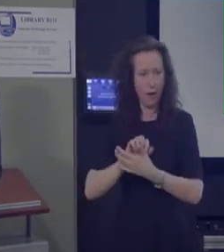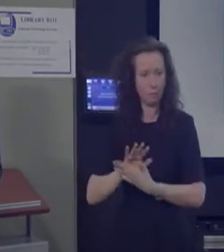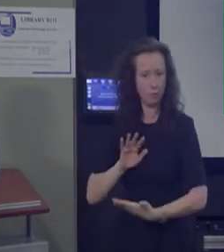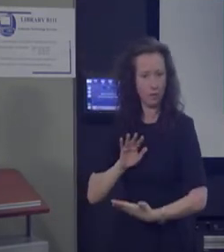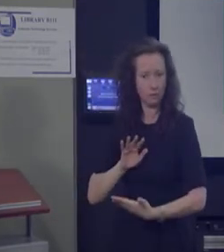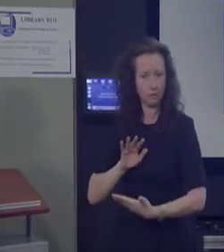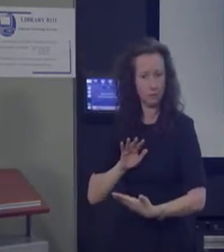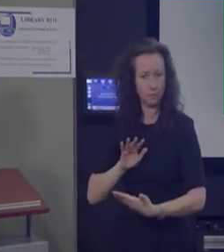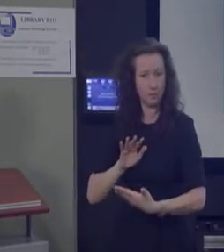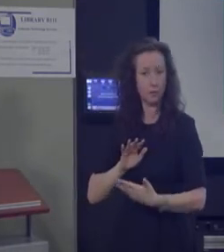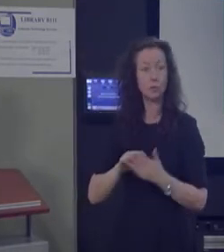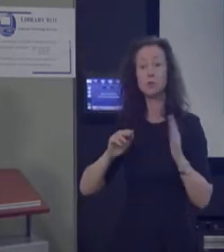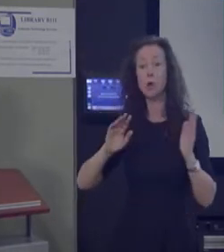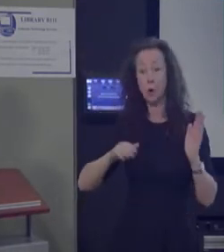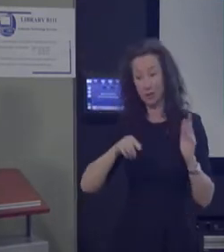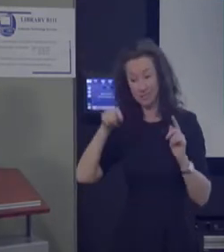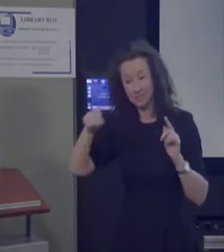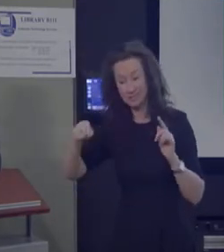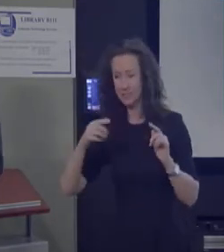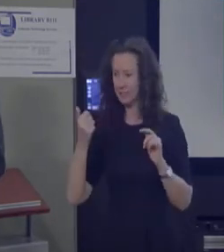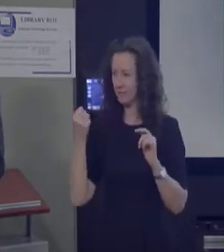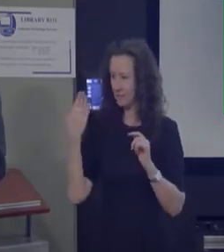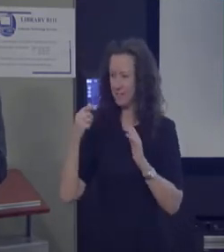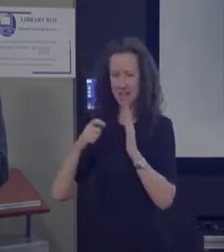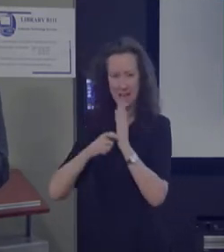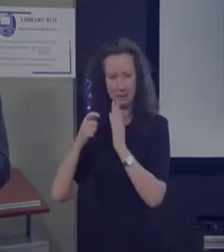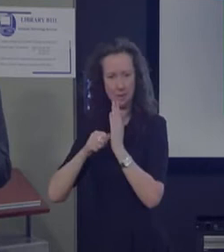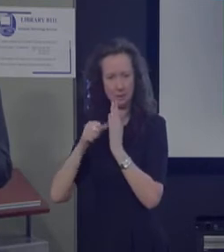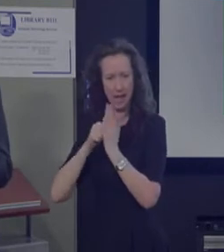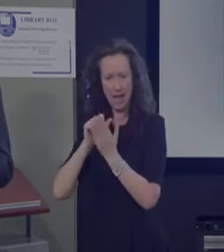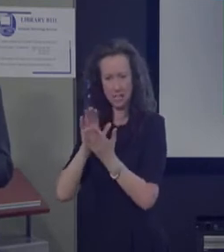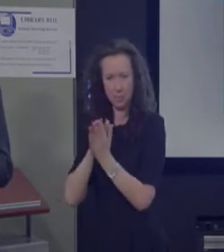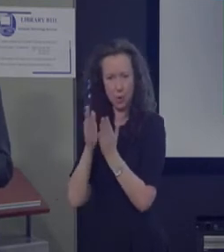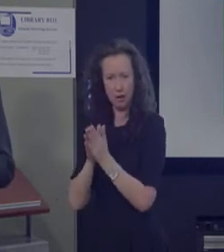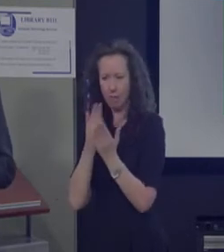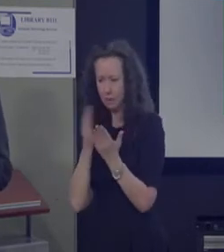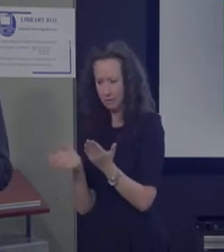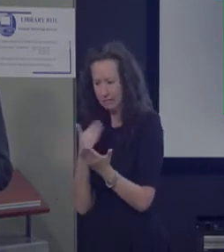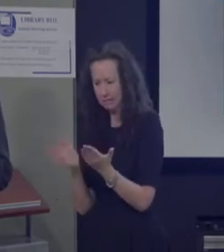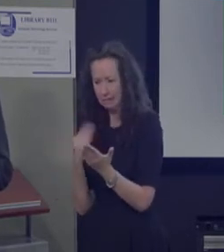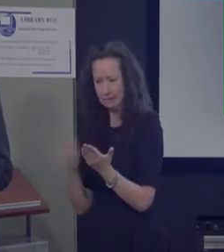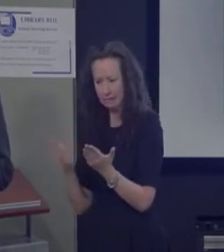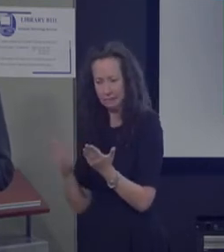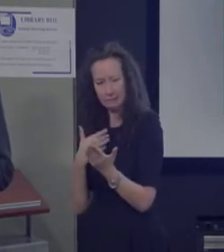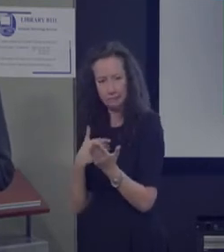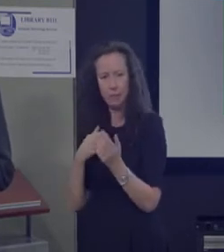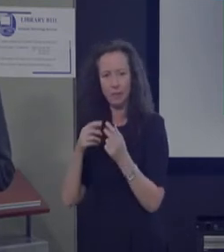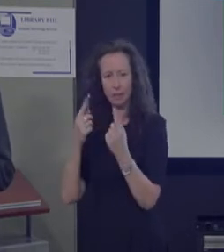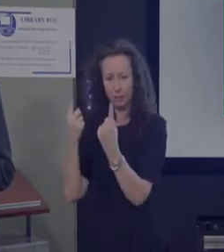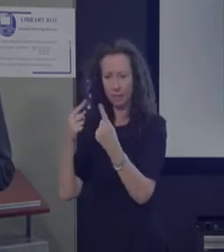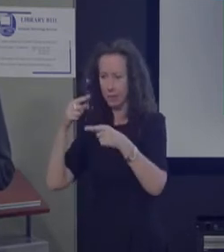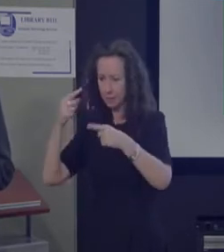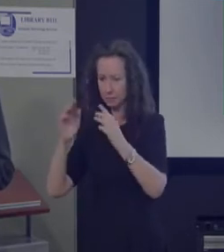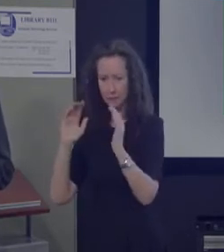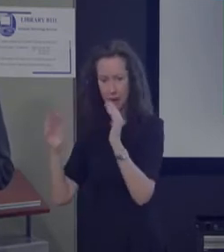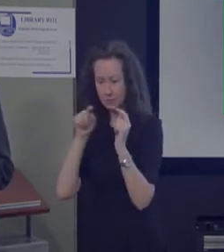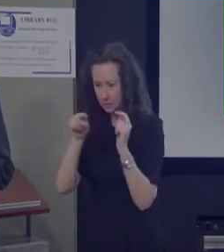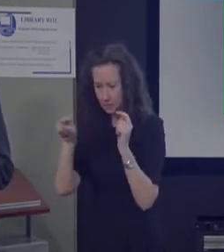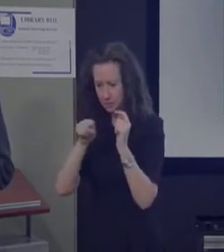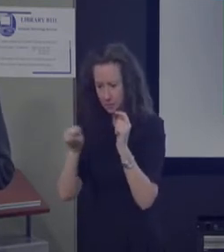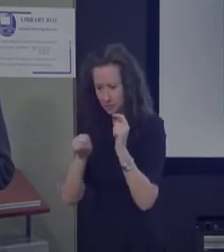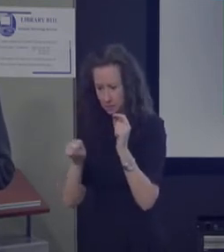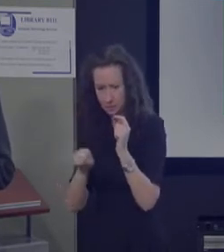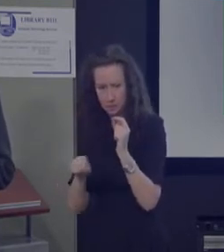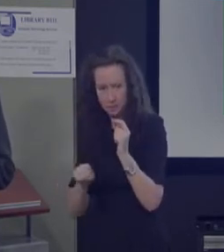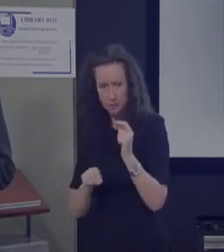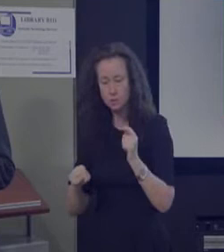a 15-page booklet. It has all these binary comparisons, and they simply have to circle, given the goal. In this case, does the